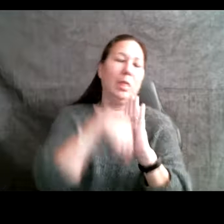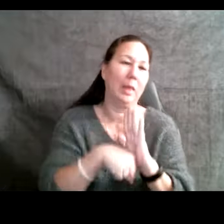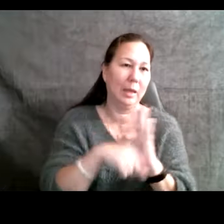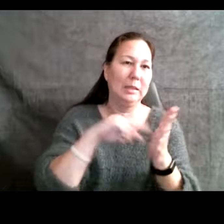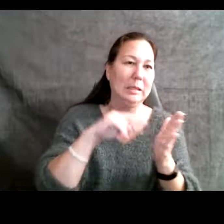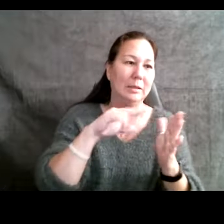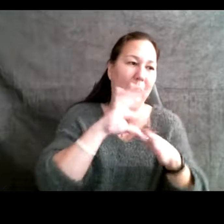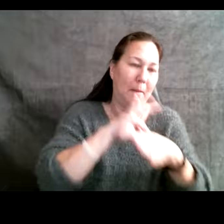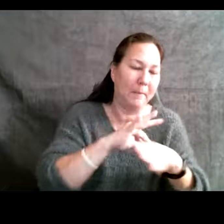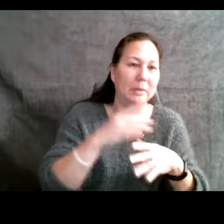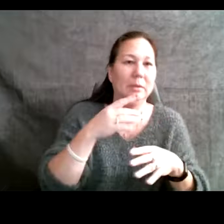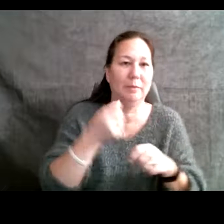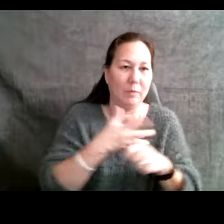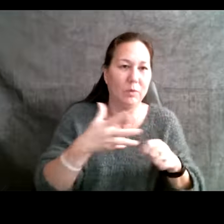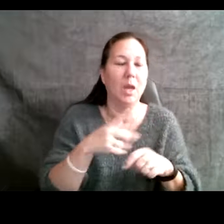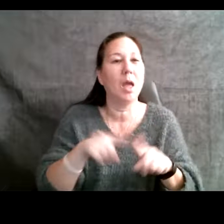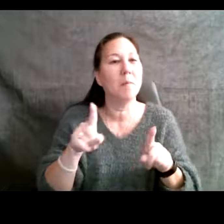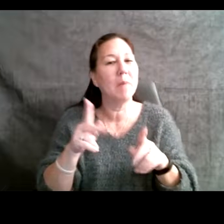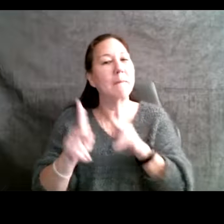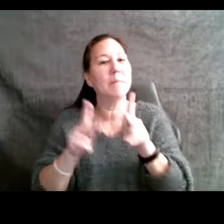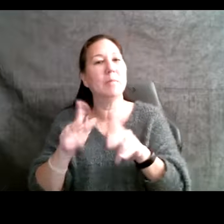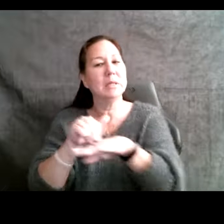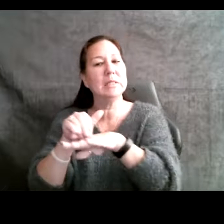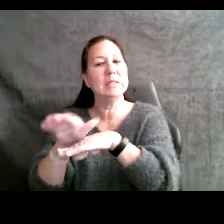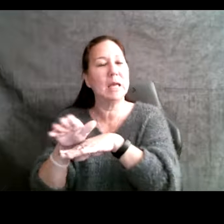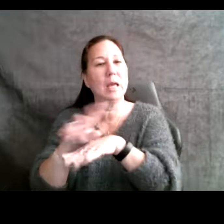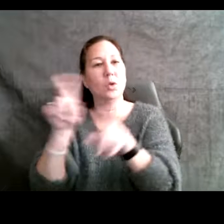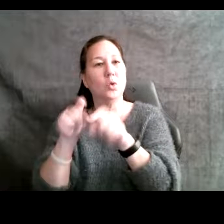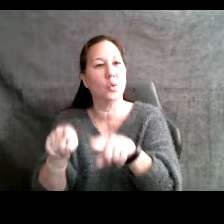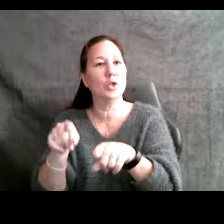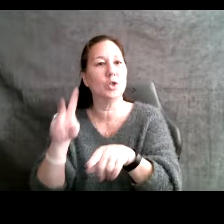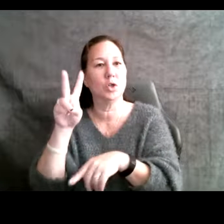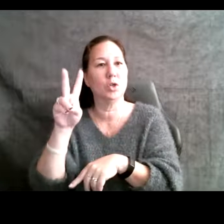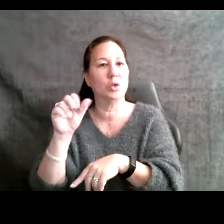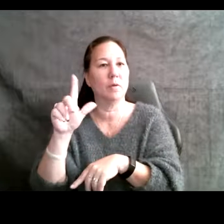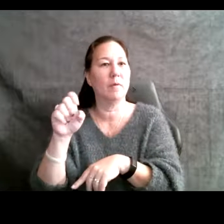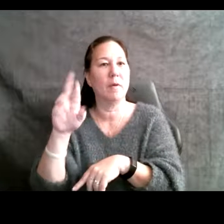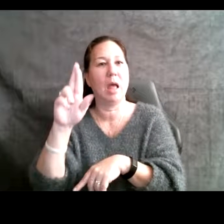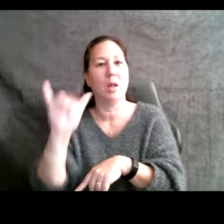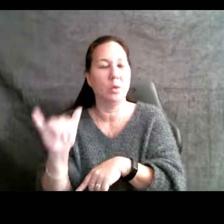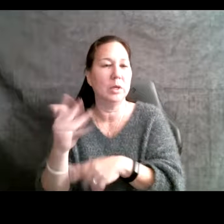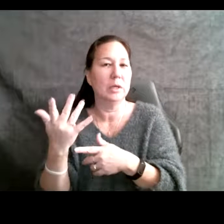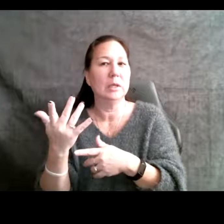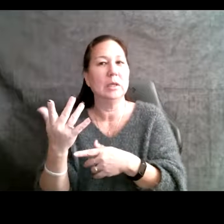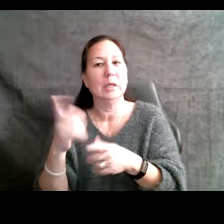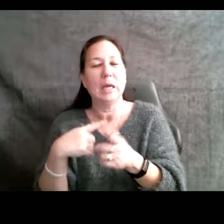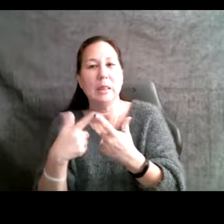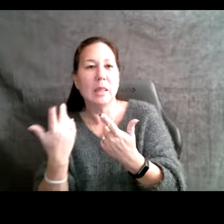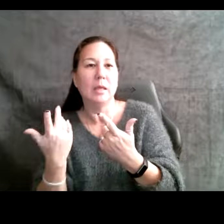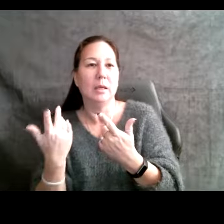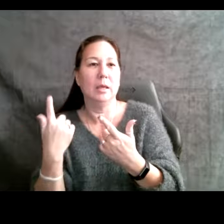ask folks to send in questions to Val, and we can consolidate what those questions are. We could send that document